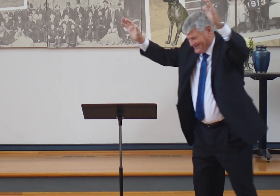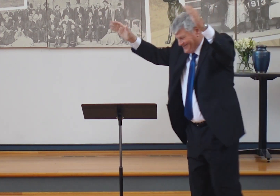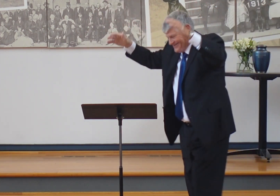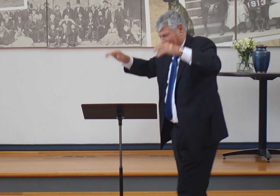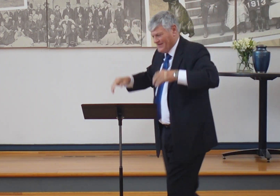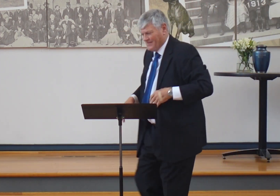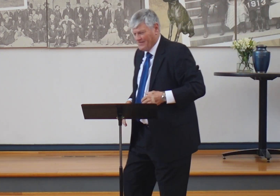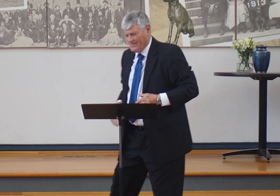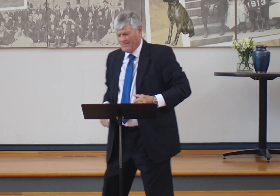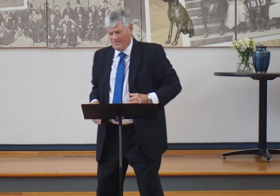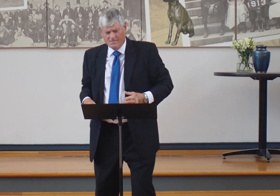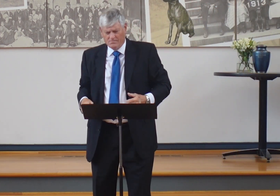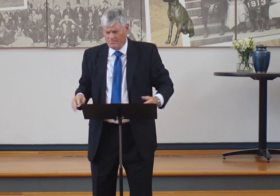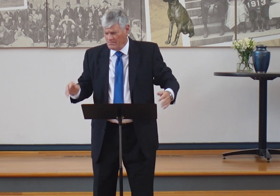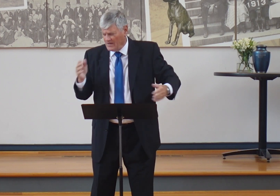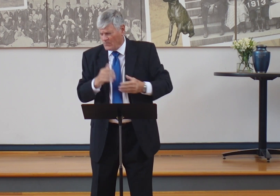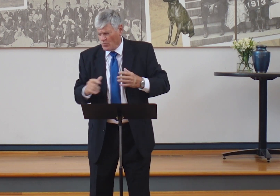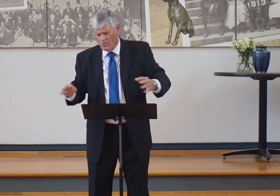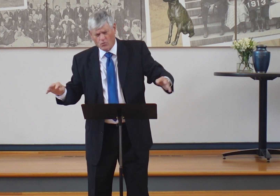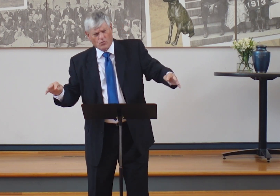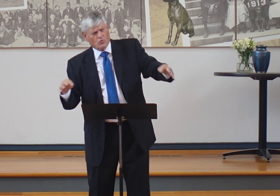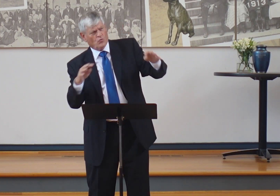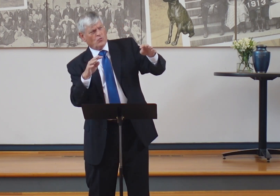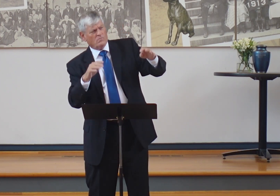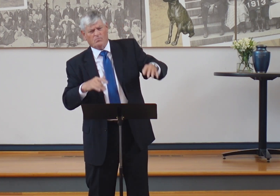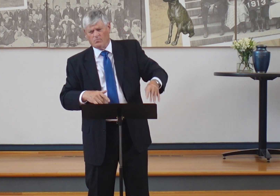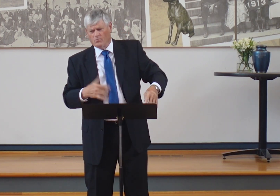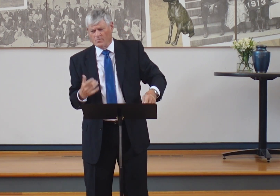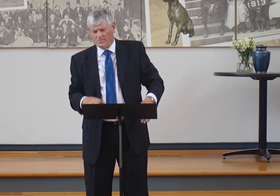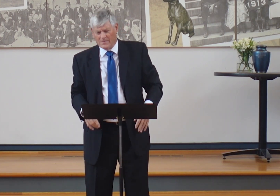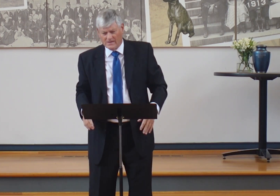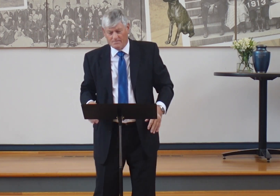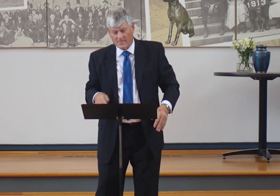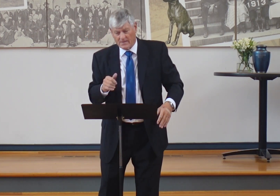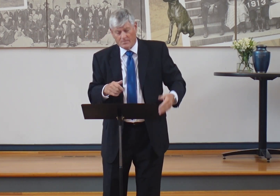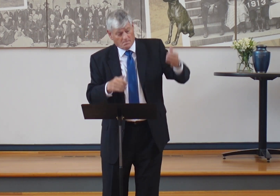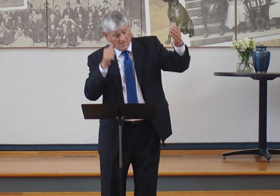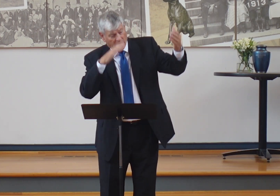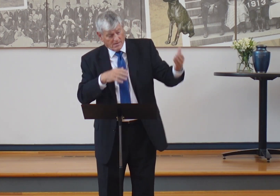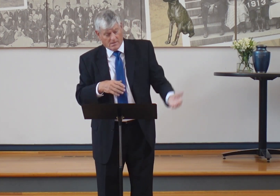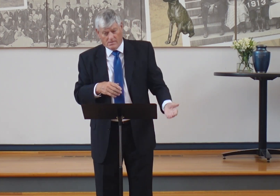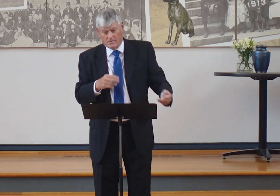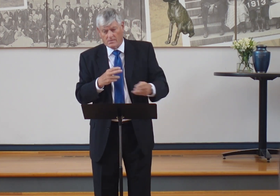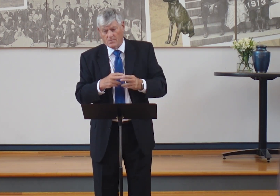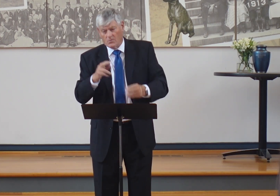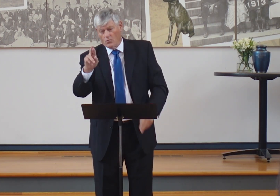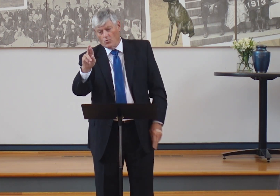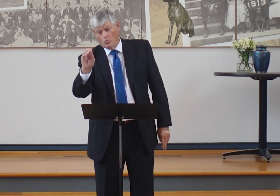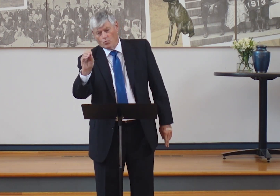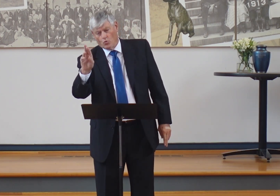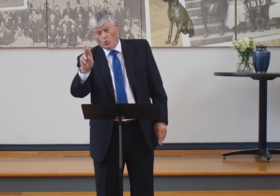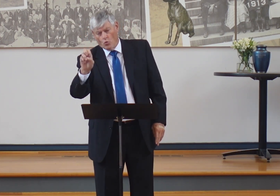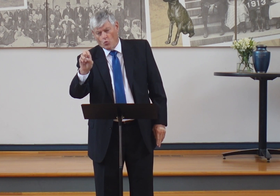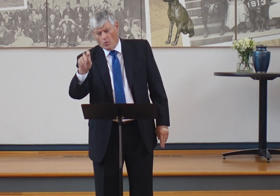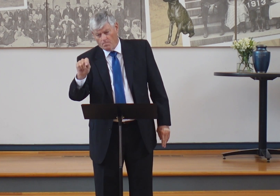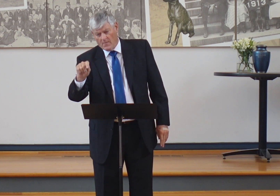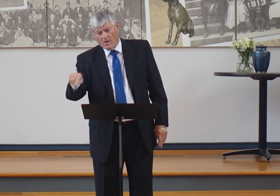a gentleman stood up and was trying to get everyone's attention. And everyone turned to this gentleman. And this gentleman is